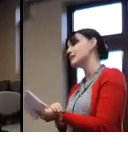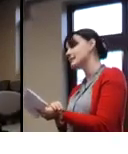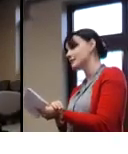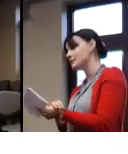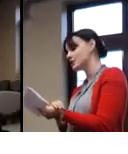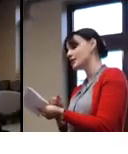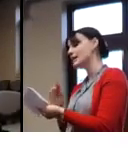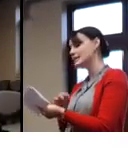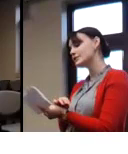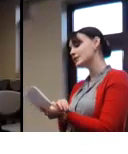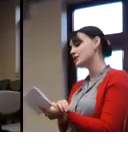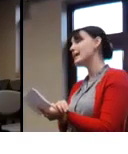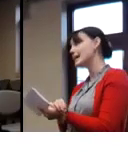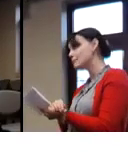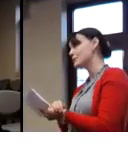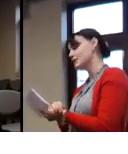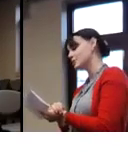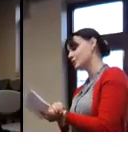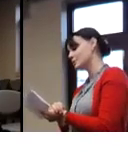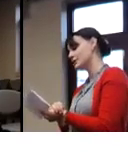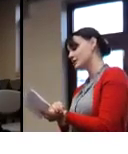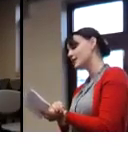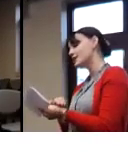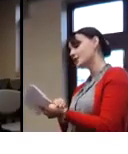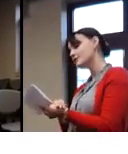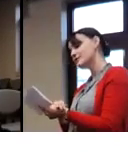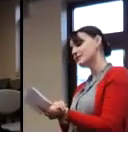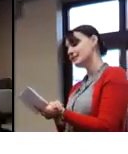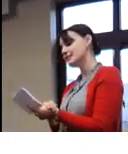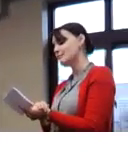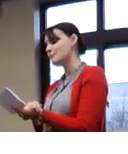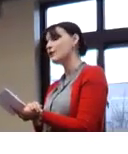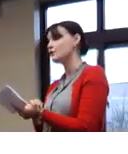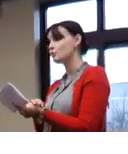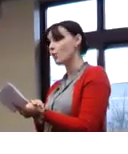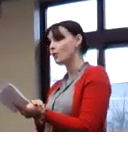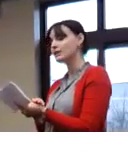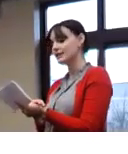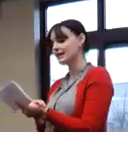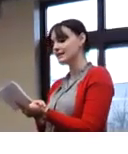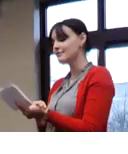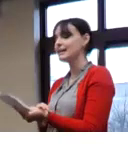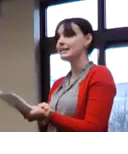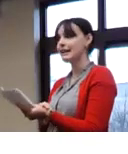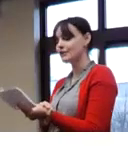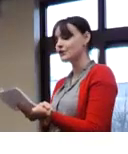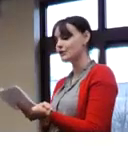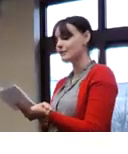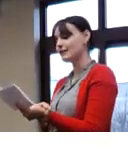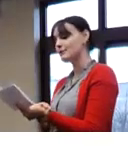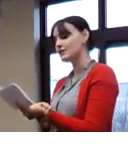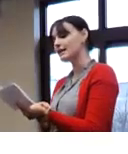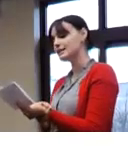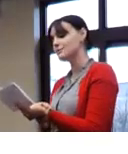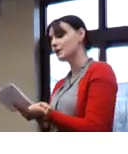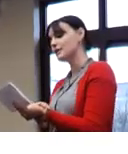the National Science Foundation, dissertation, and postdoctoral awards. Dr. Frederiksen is a member of the Role Collective, a diverse group